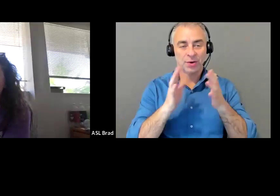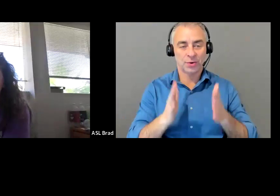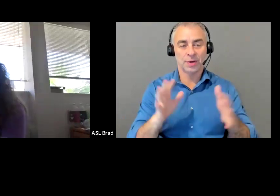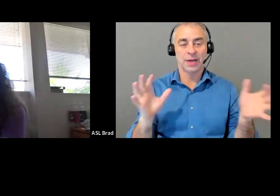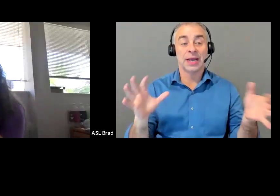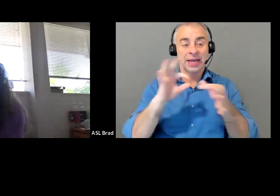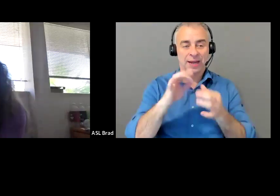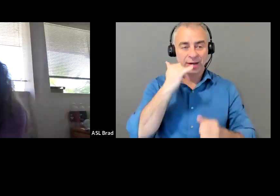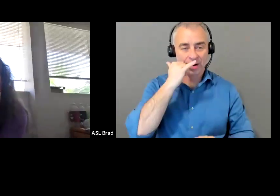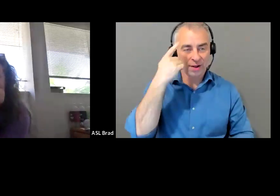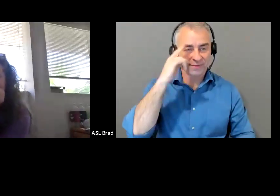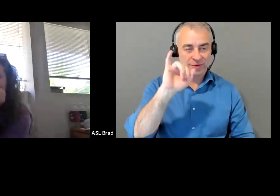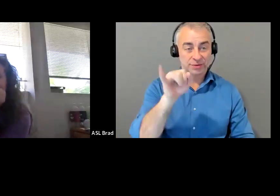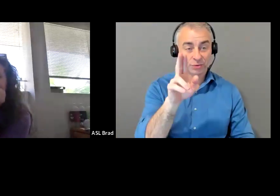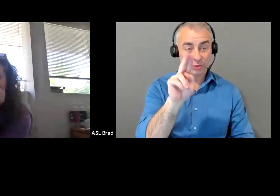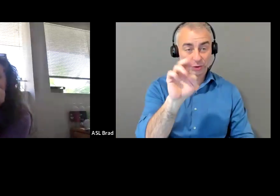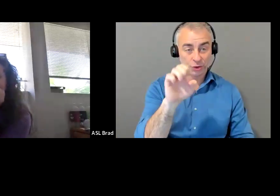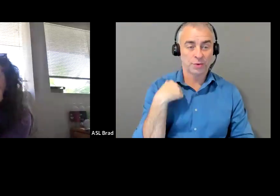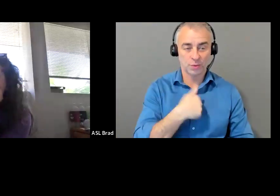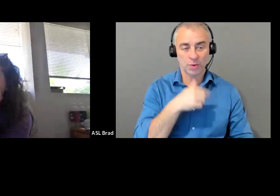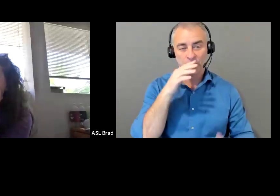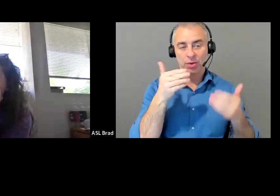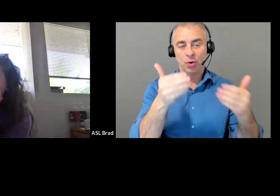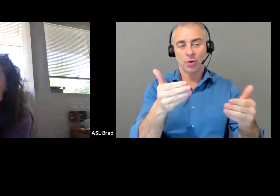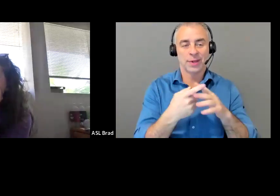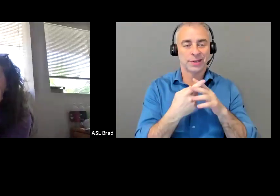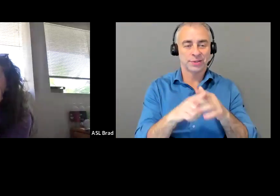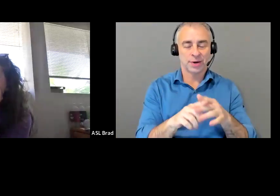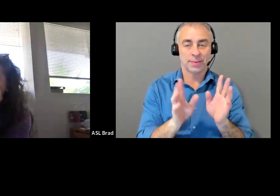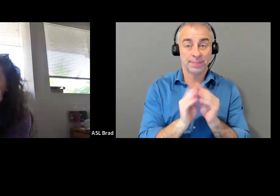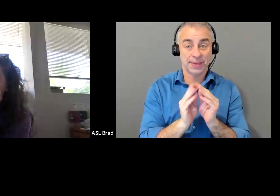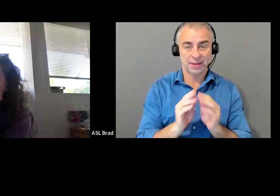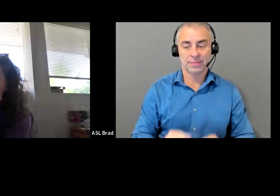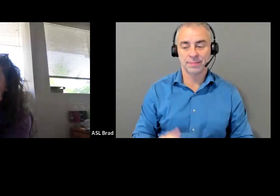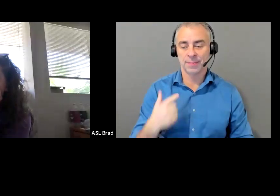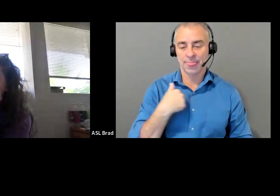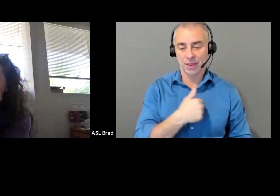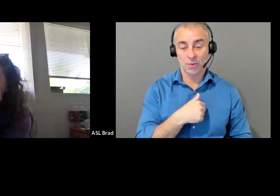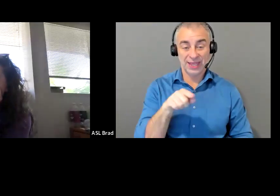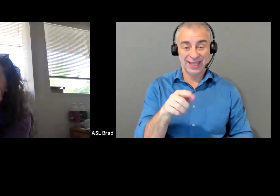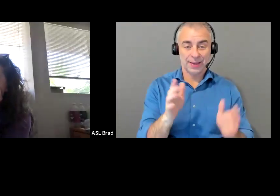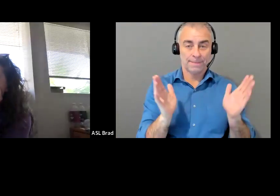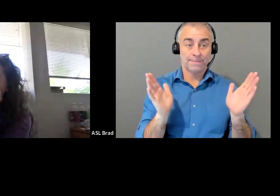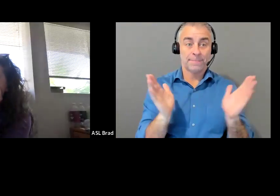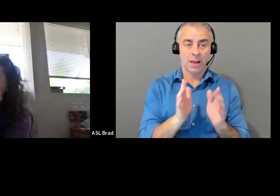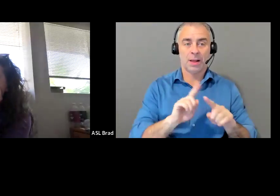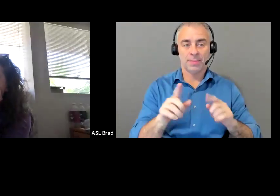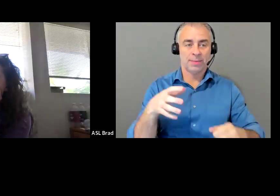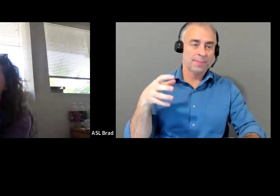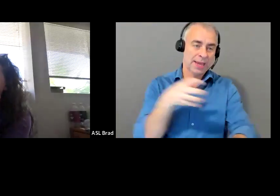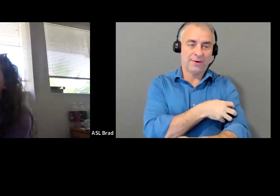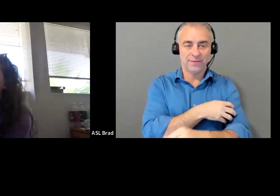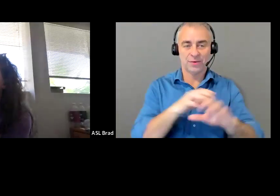June. And we'll go ahead and get started. We are a small but mighty group